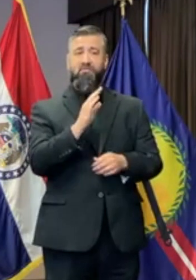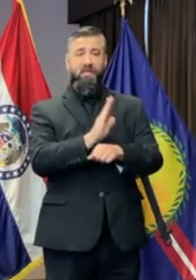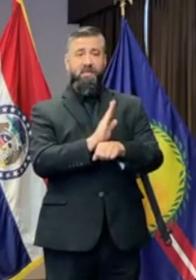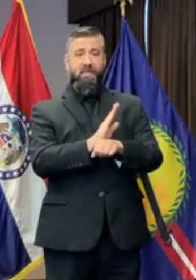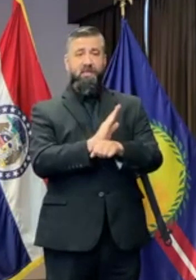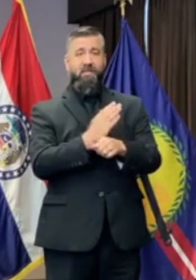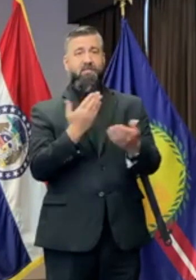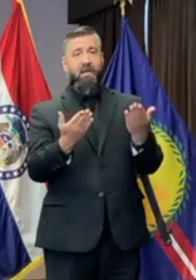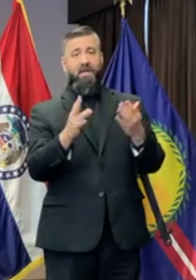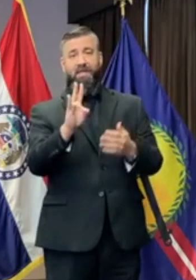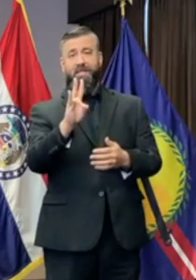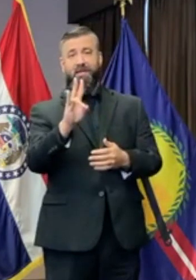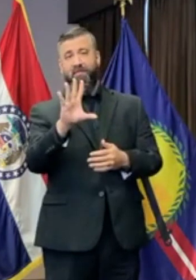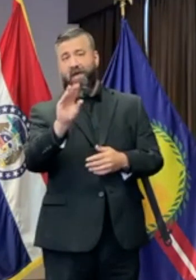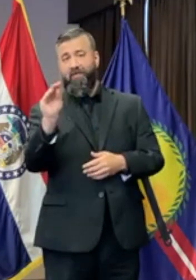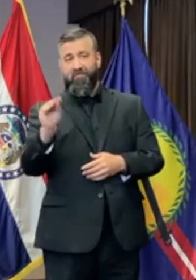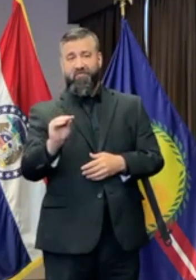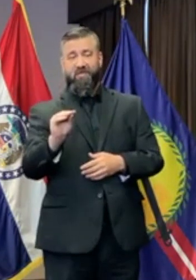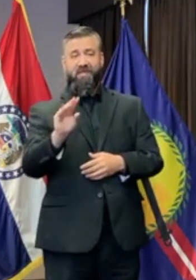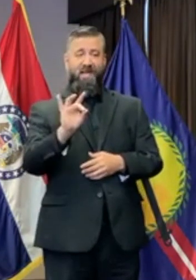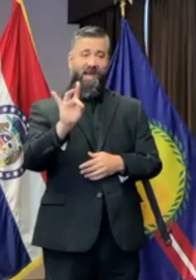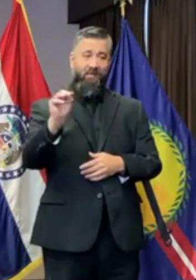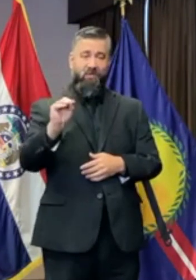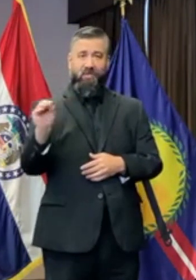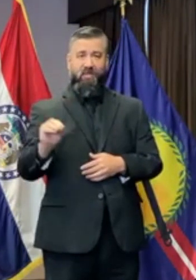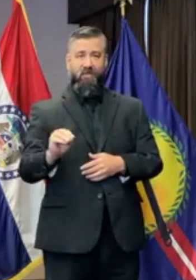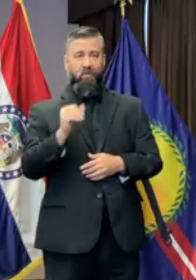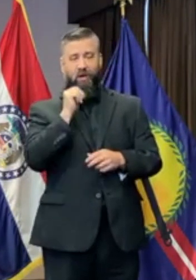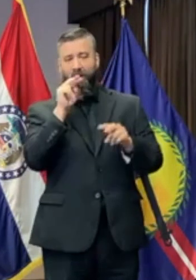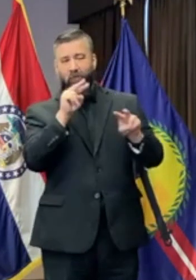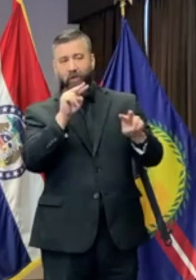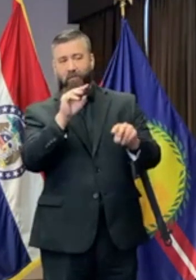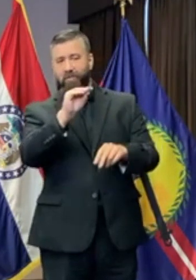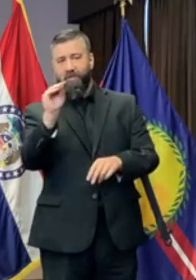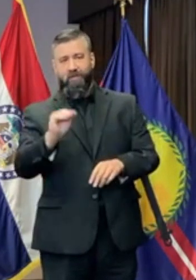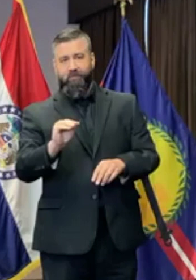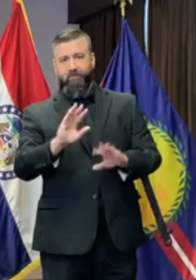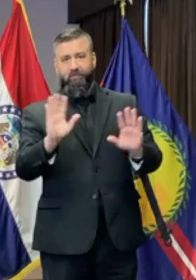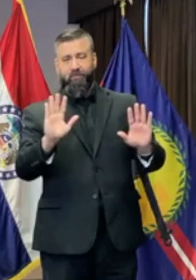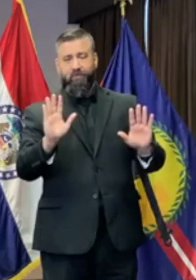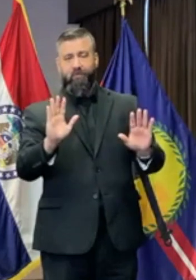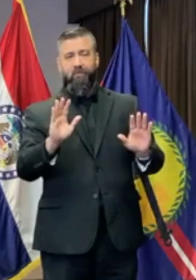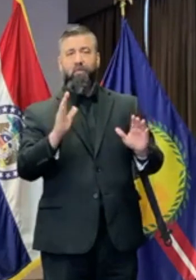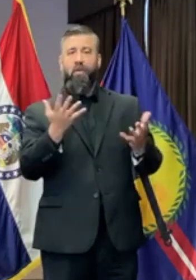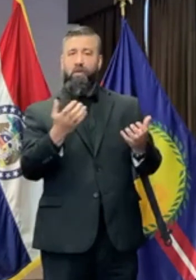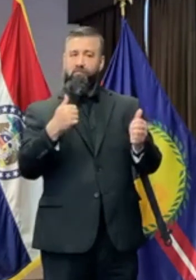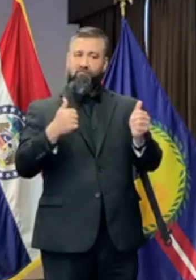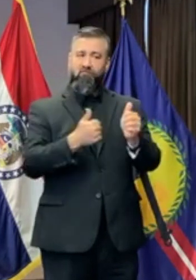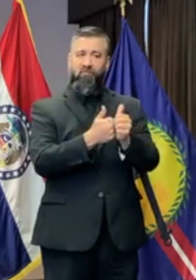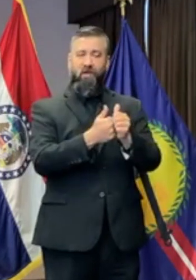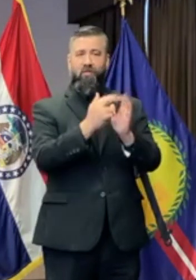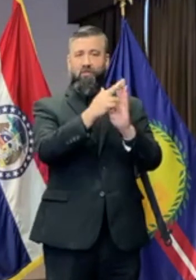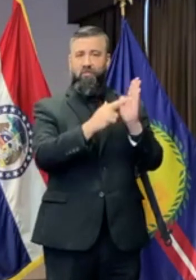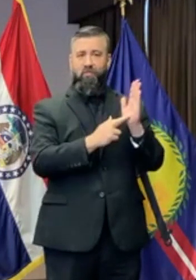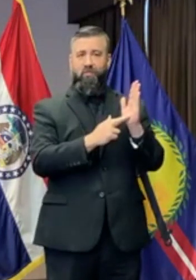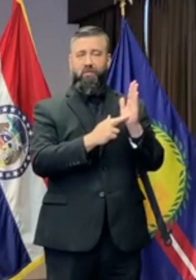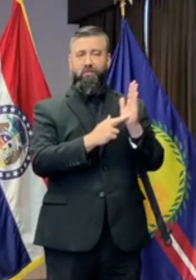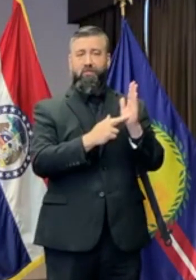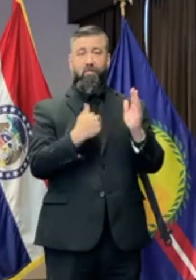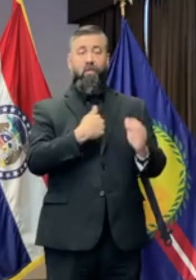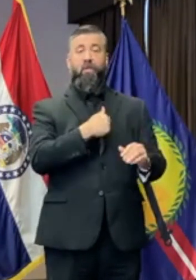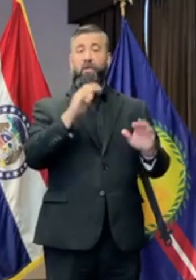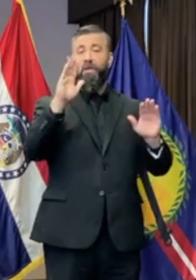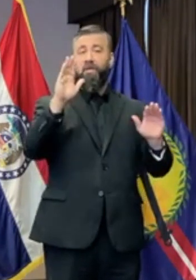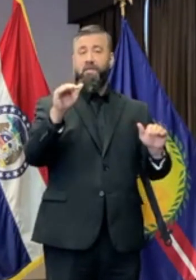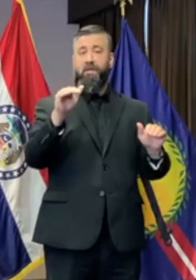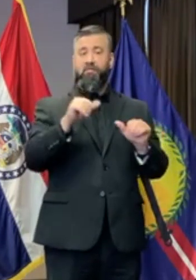may be 75 or 80%, we're not looking at a percentage, we're looking at compliance with our guidelines. And we expect